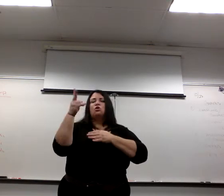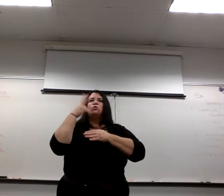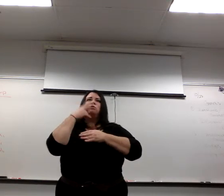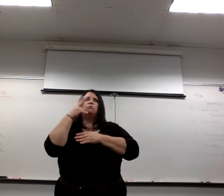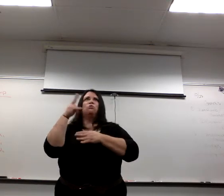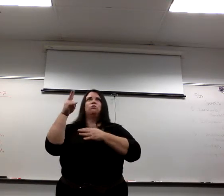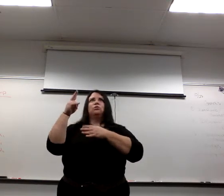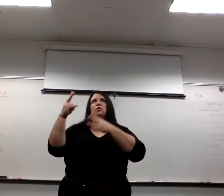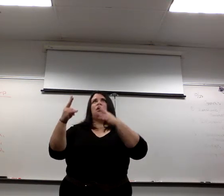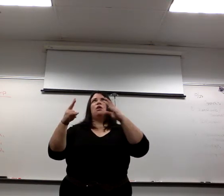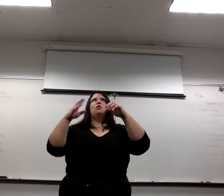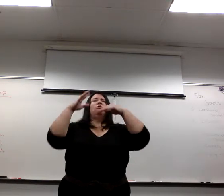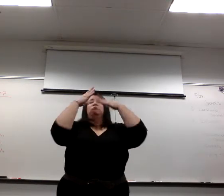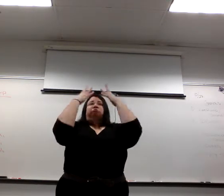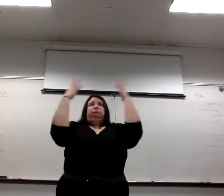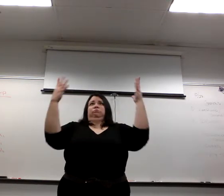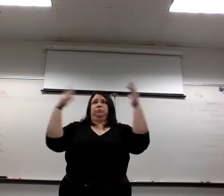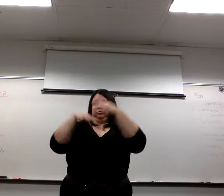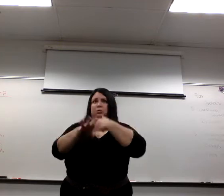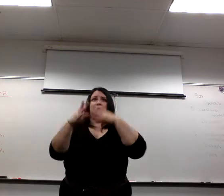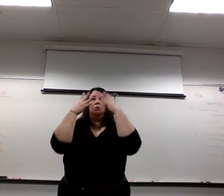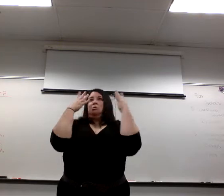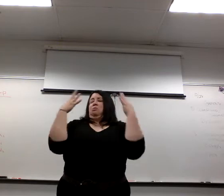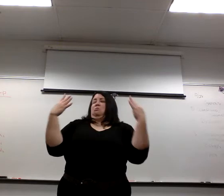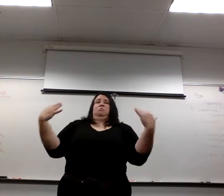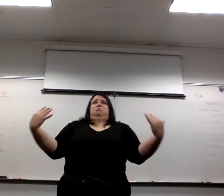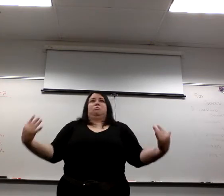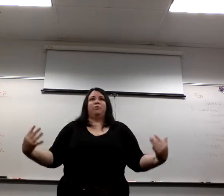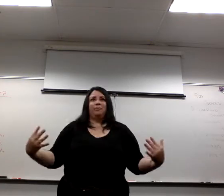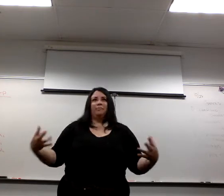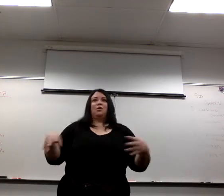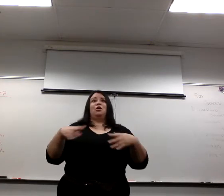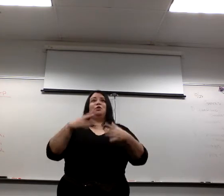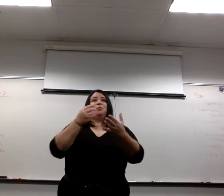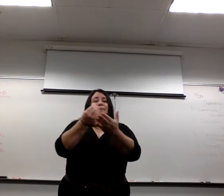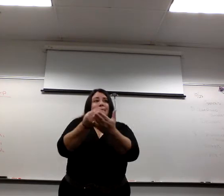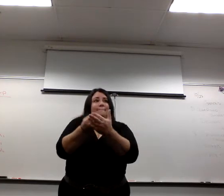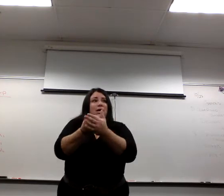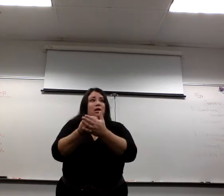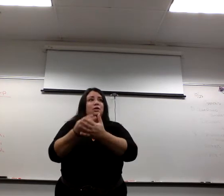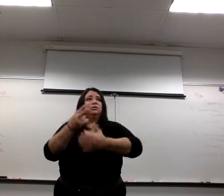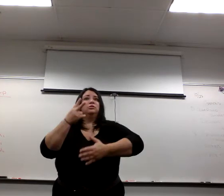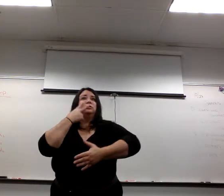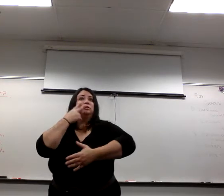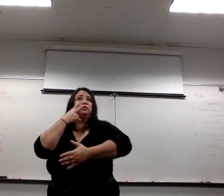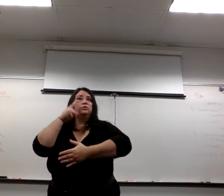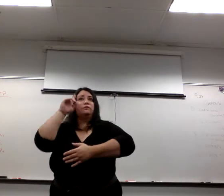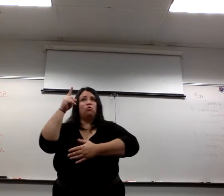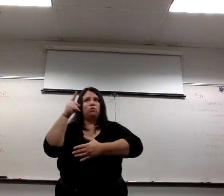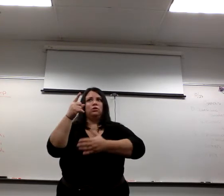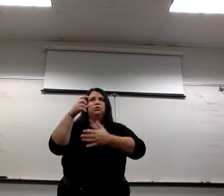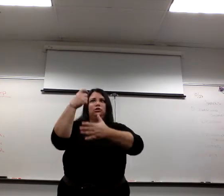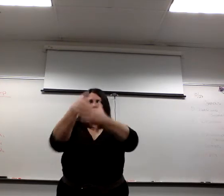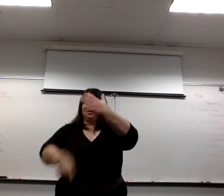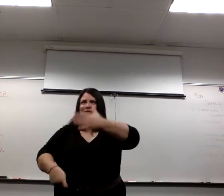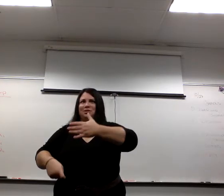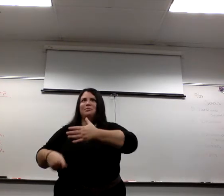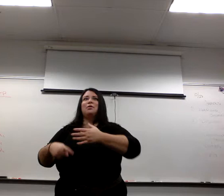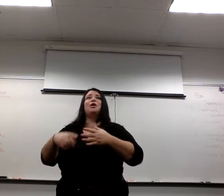room. But you can buy a bunch of cigarettes for really cheap. So of course you buy a lot of cigarettes, and